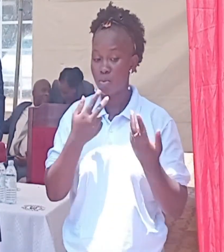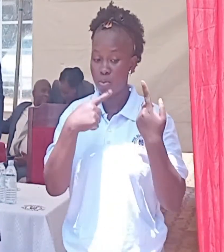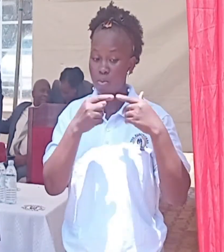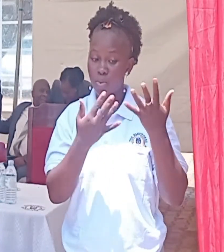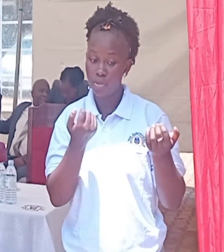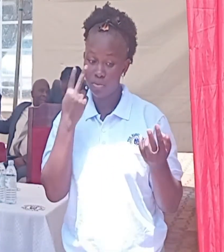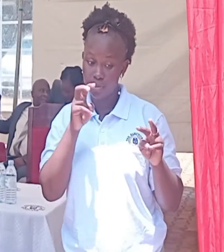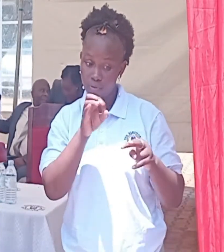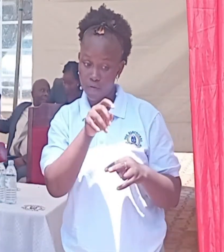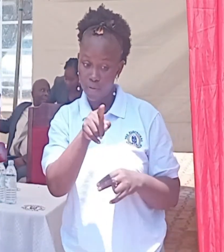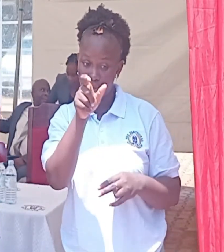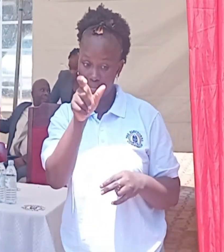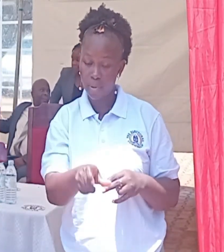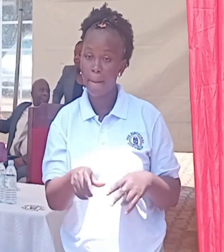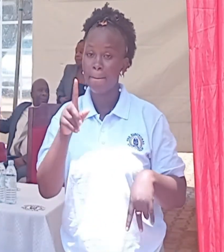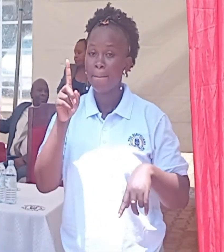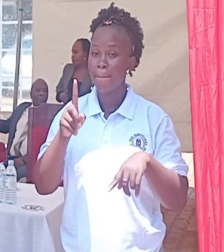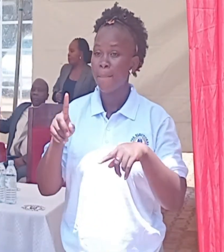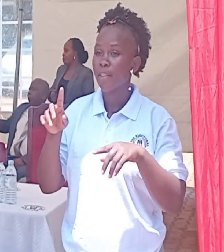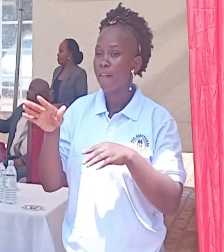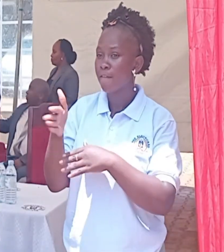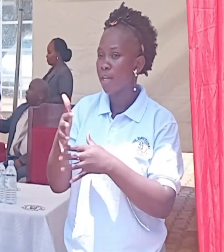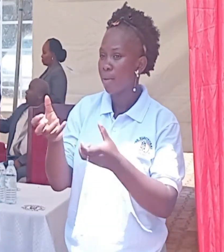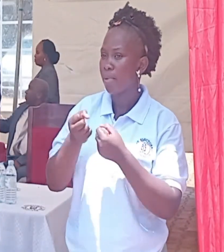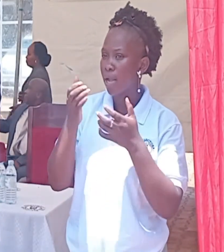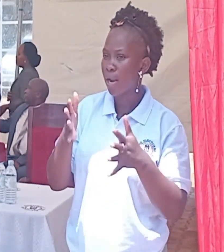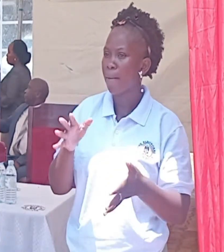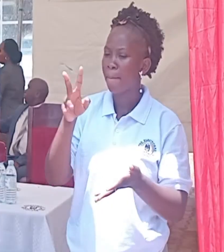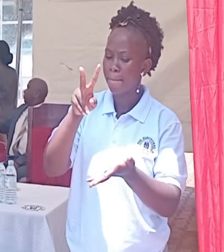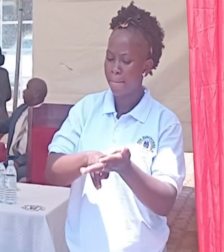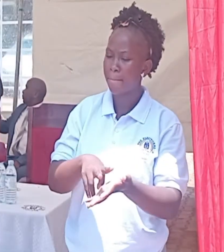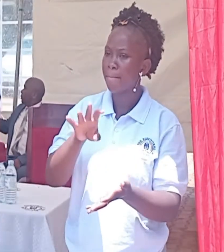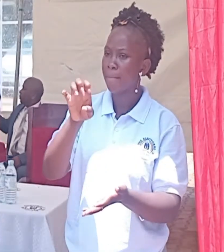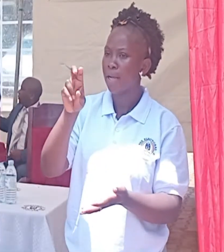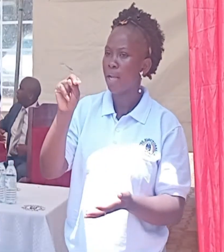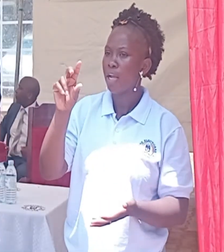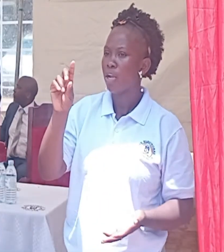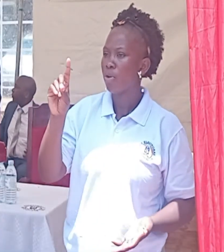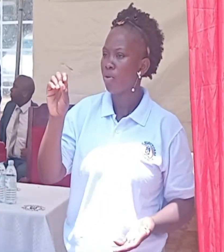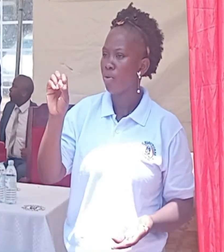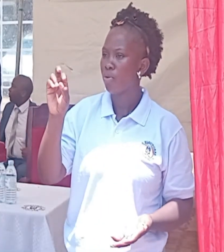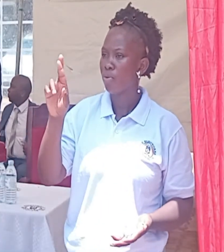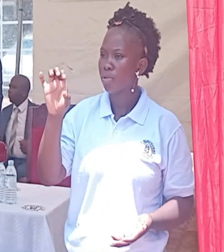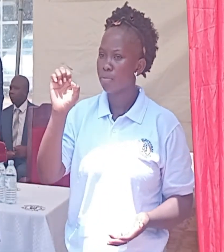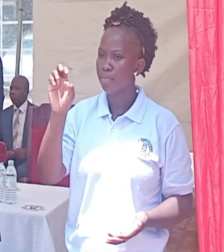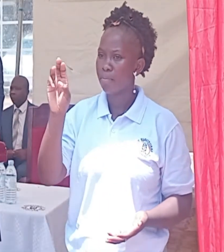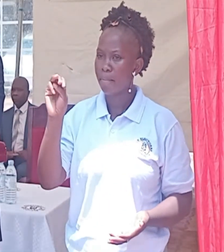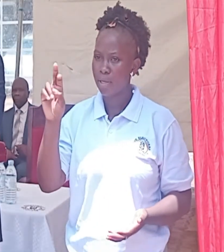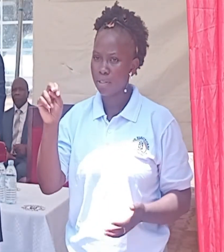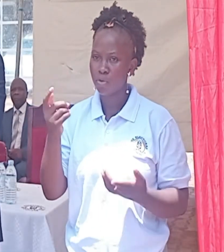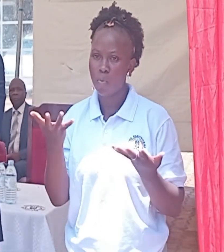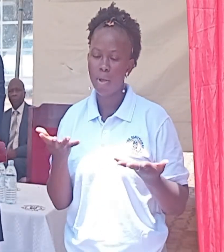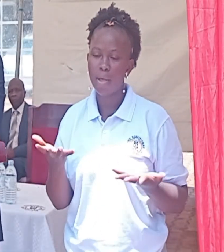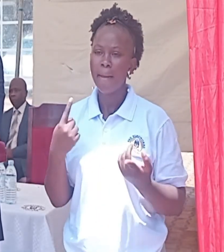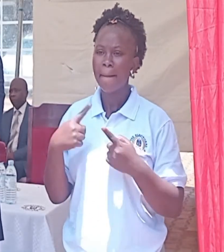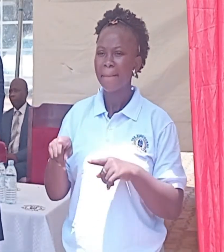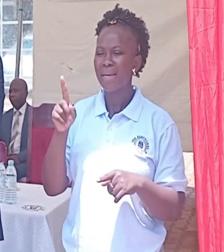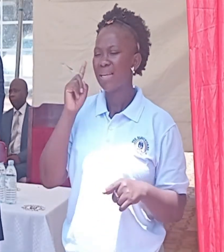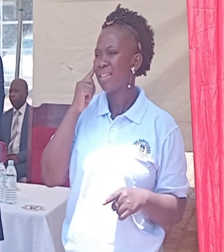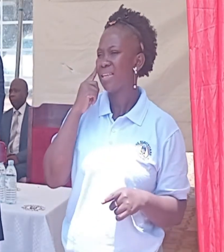if you're a flag bearer, where is the endorsement of your party? That is all. But because I think they had